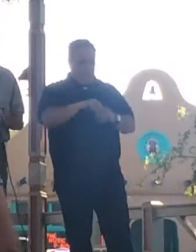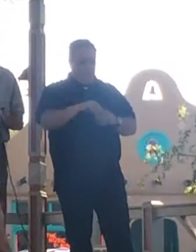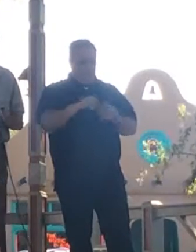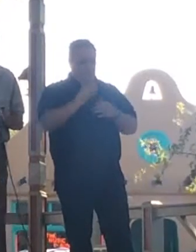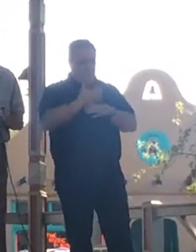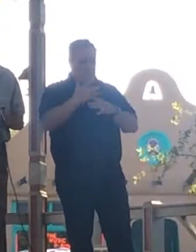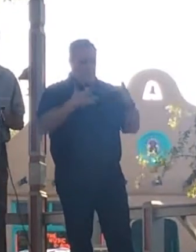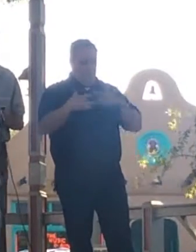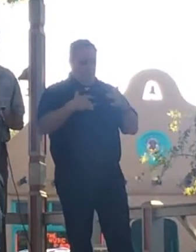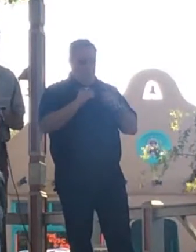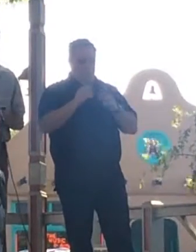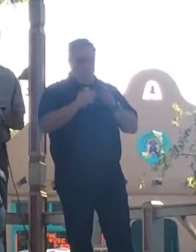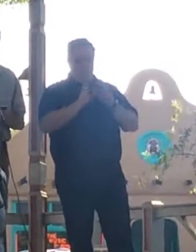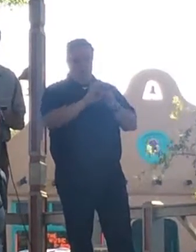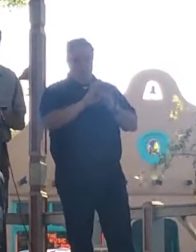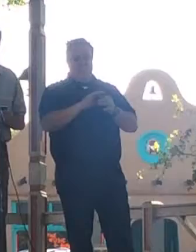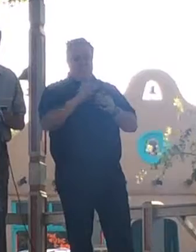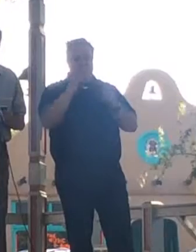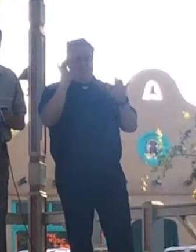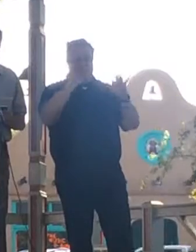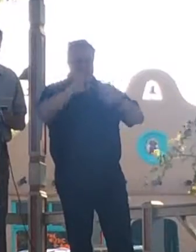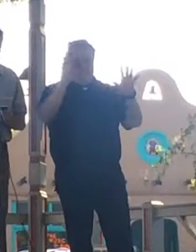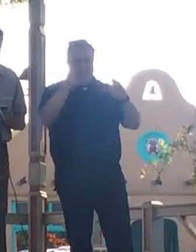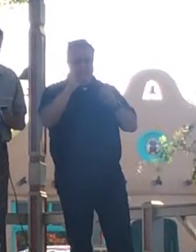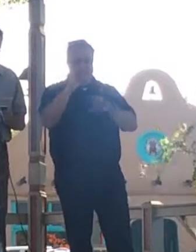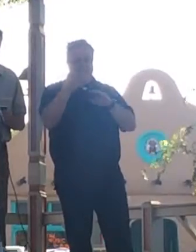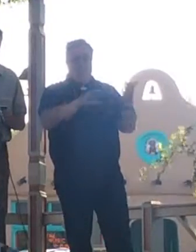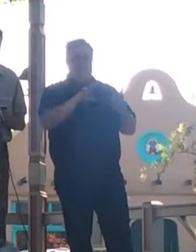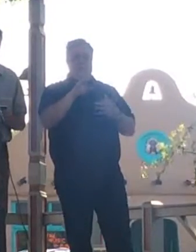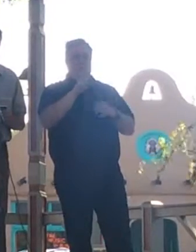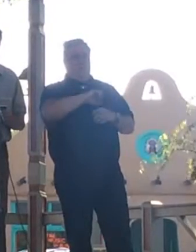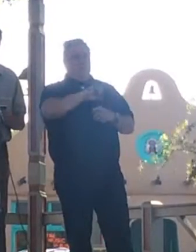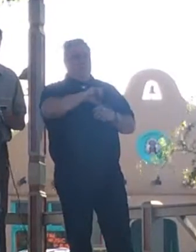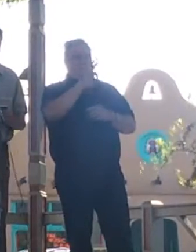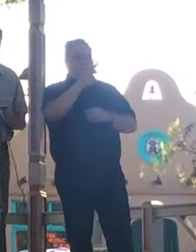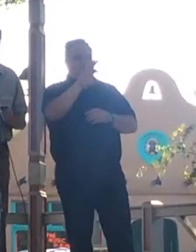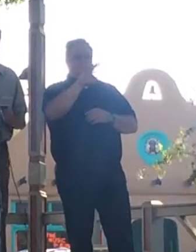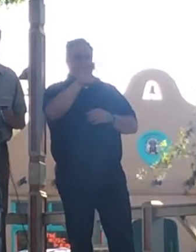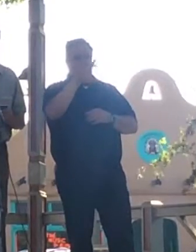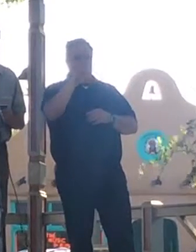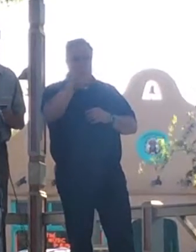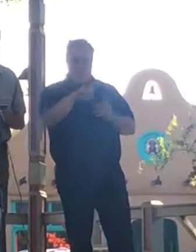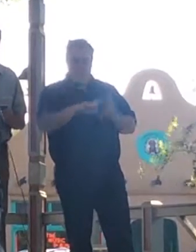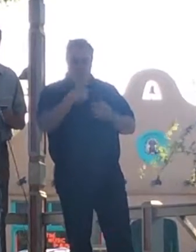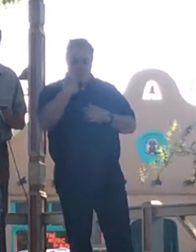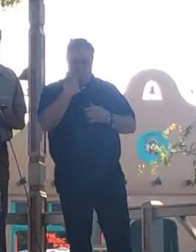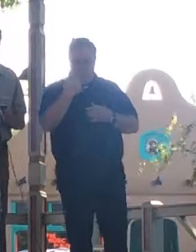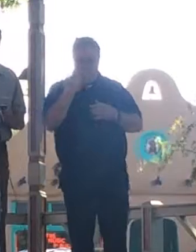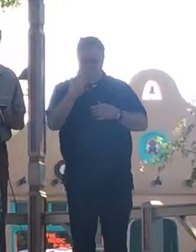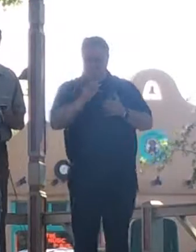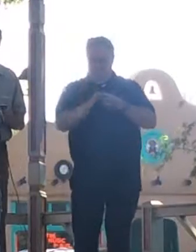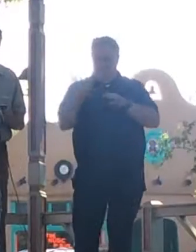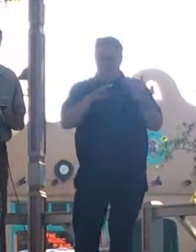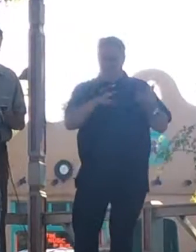share concern regarding the senseless death of George Floyd at the hands of Minneapolis police officers. Within recent history, the